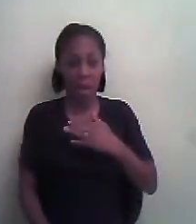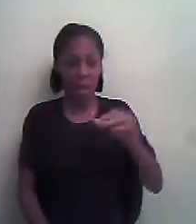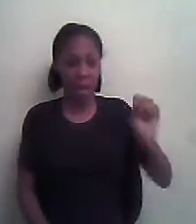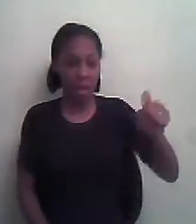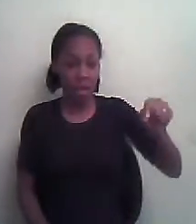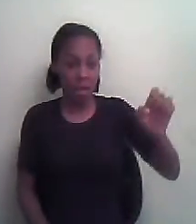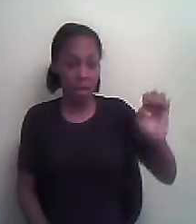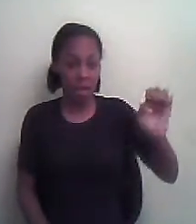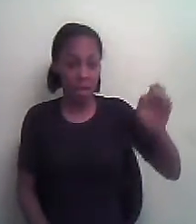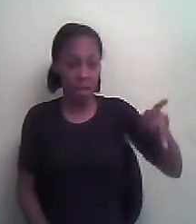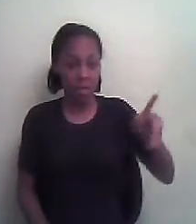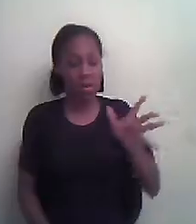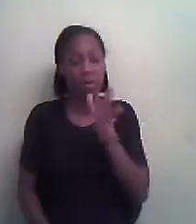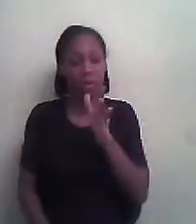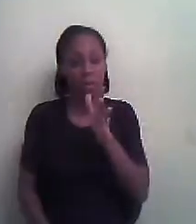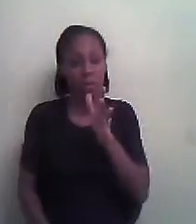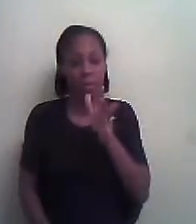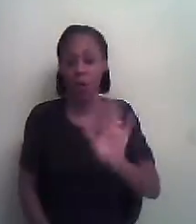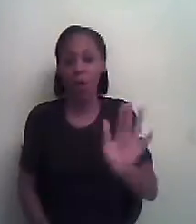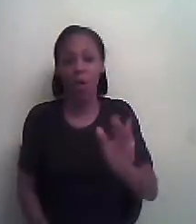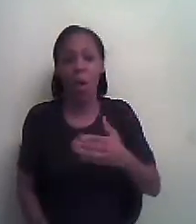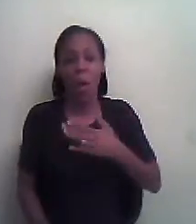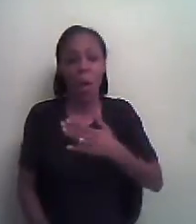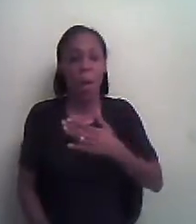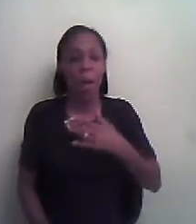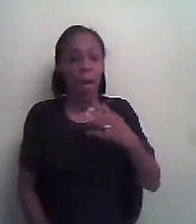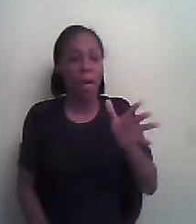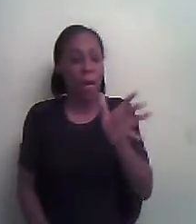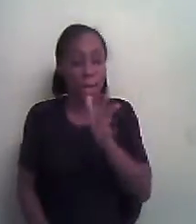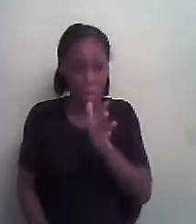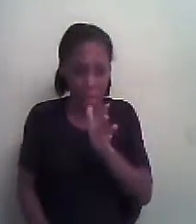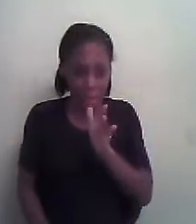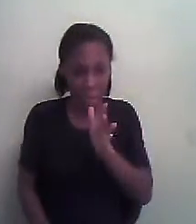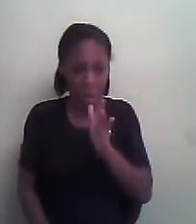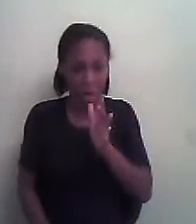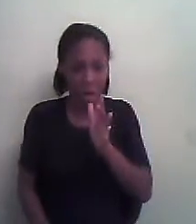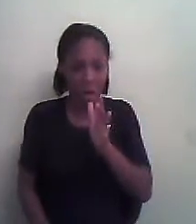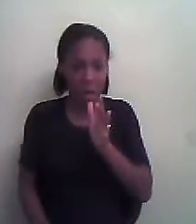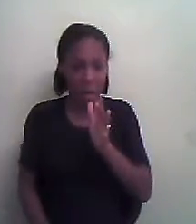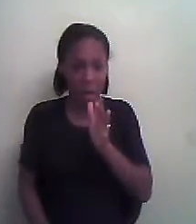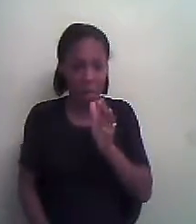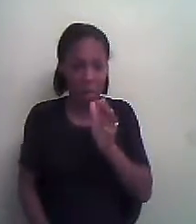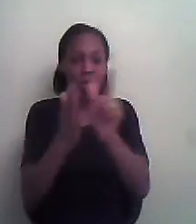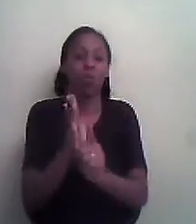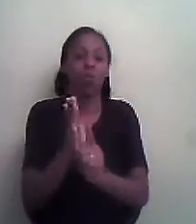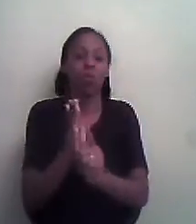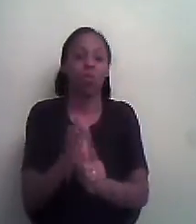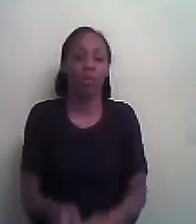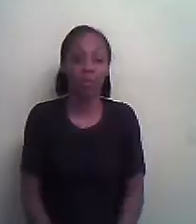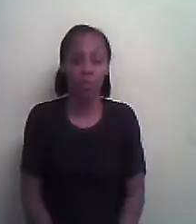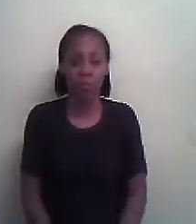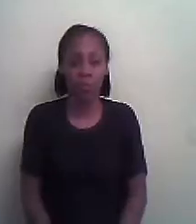When I was in my late 20s, I got the real antique bug, and I used to attend many estate